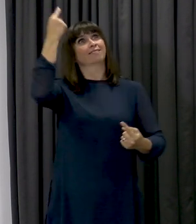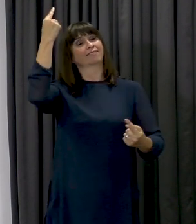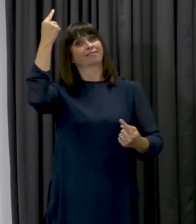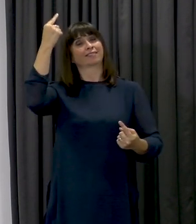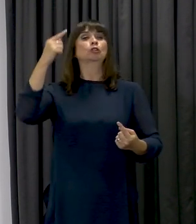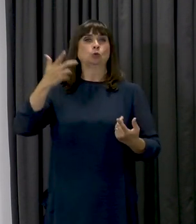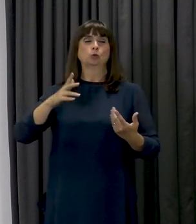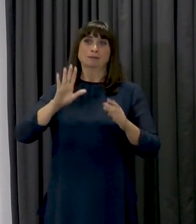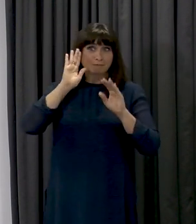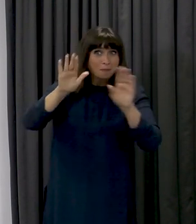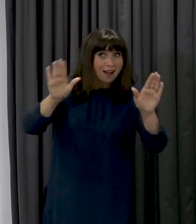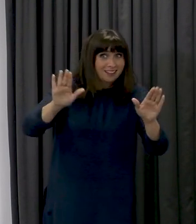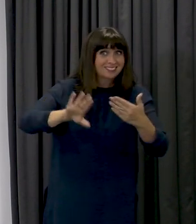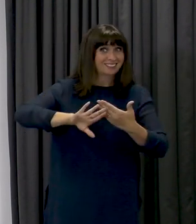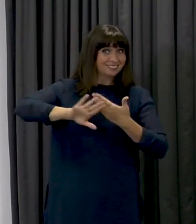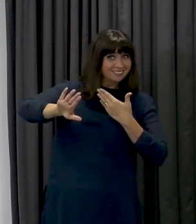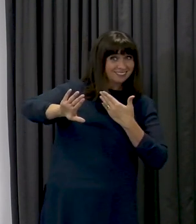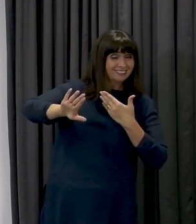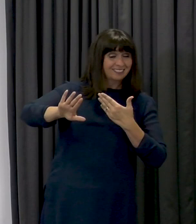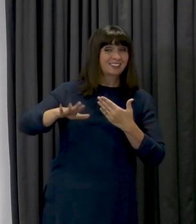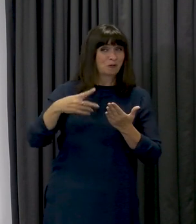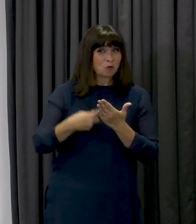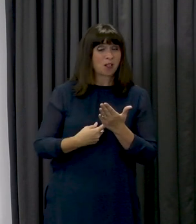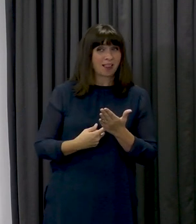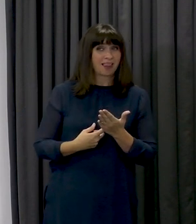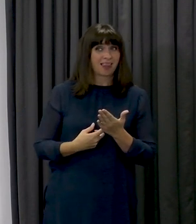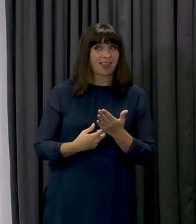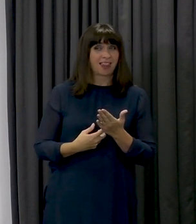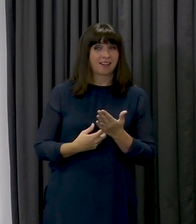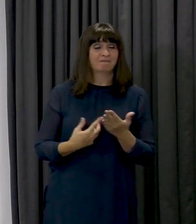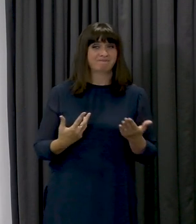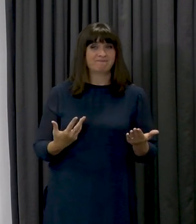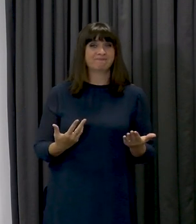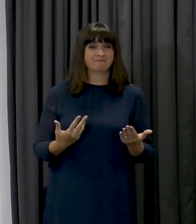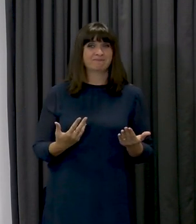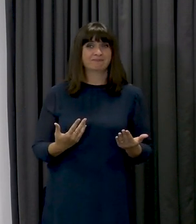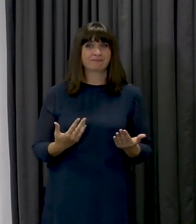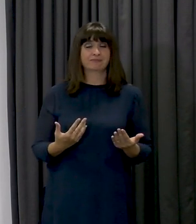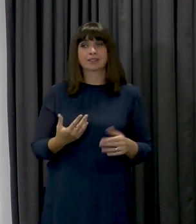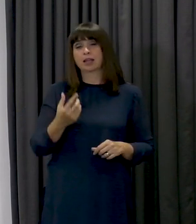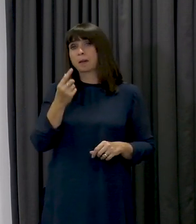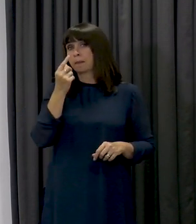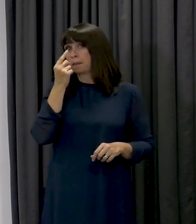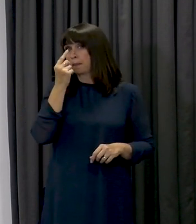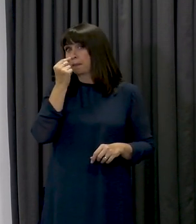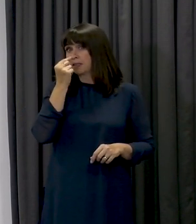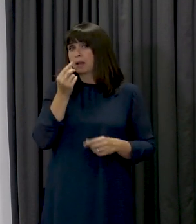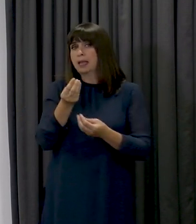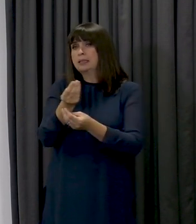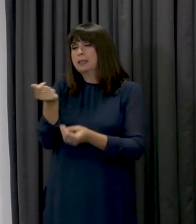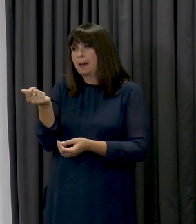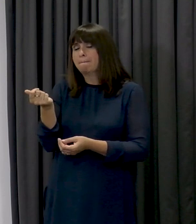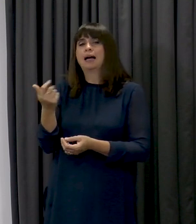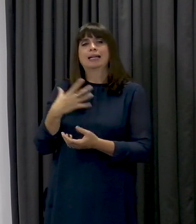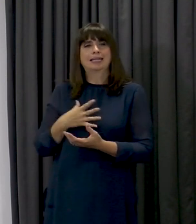people to stick with the rules that we have, to recognise people who may need particular